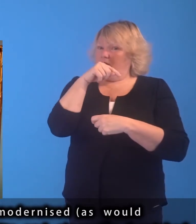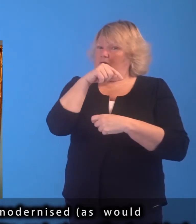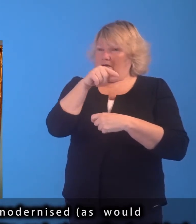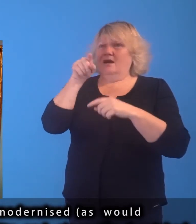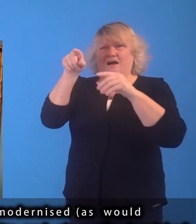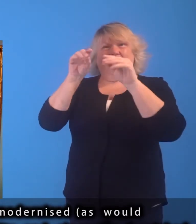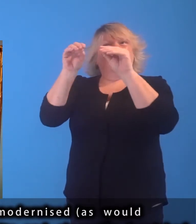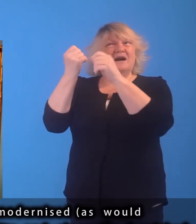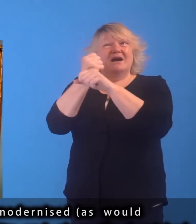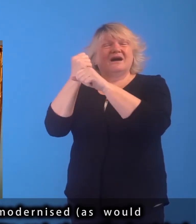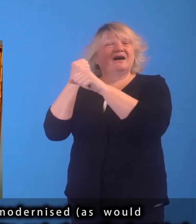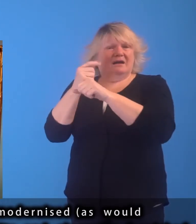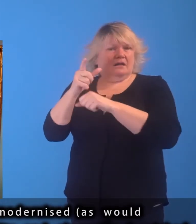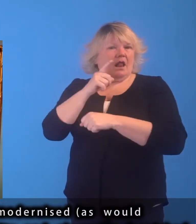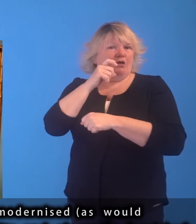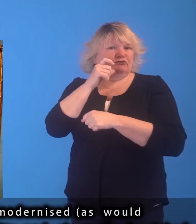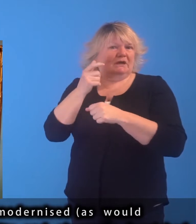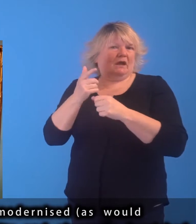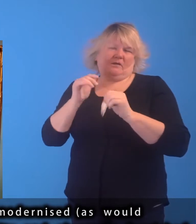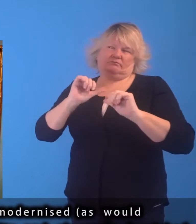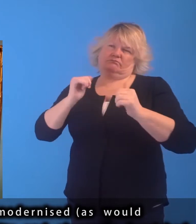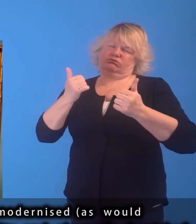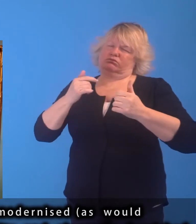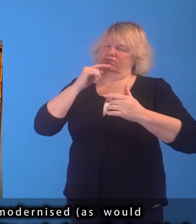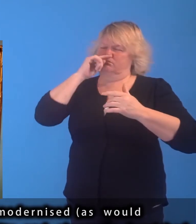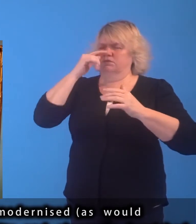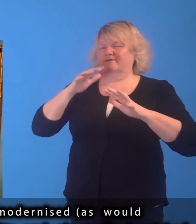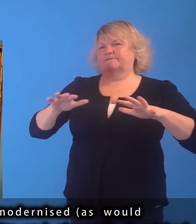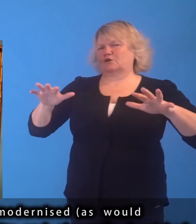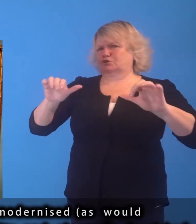with electricity and elegantly furnished.